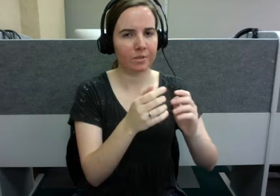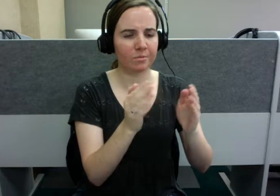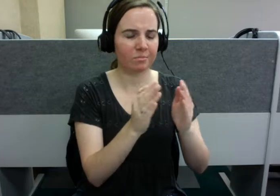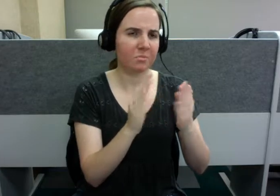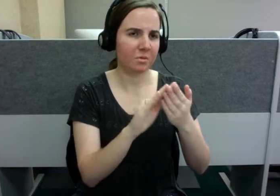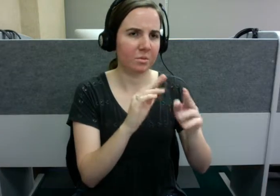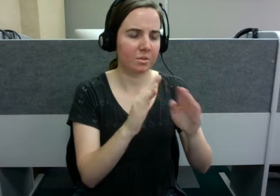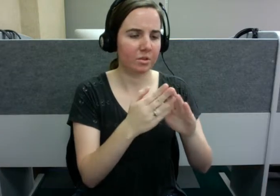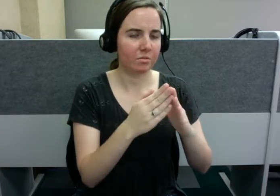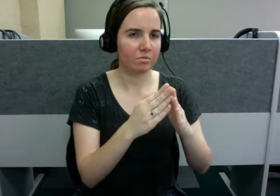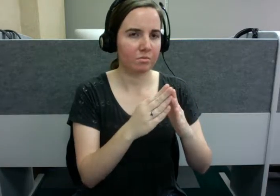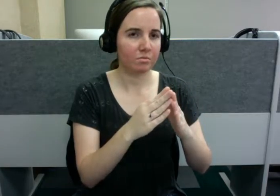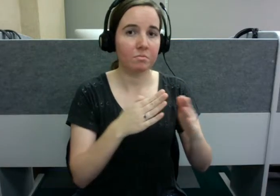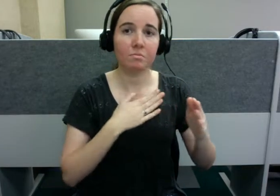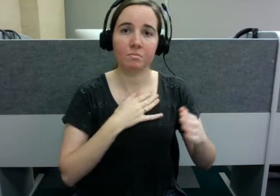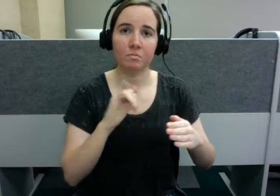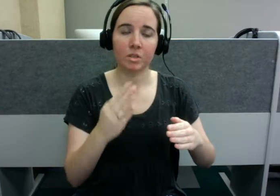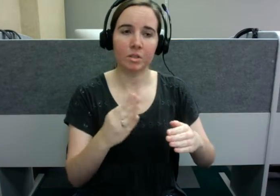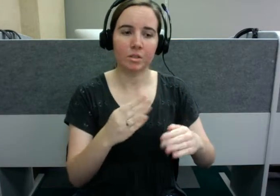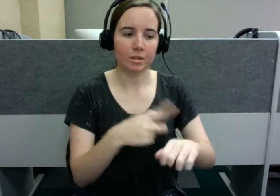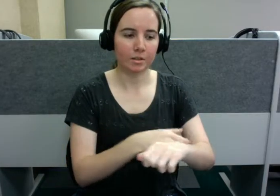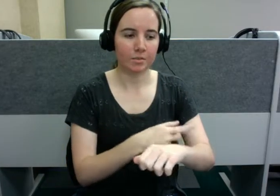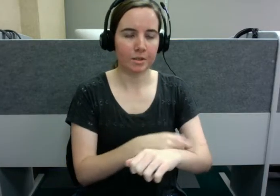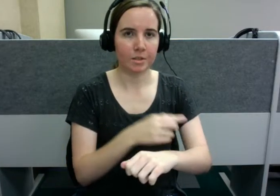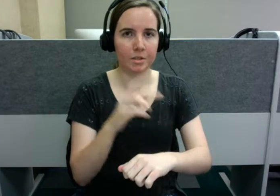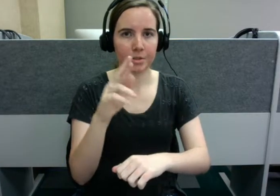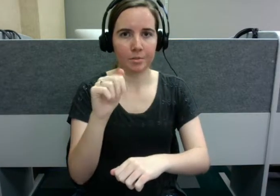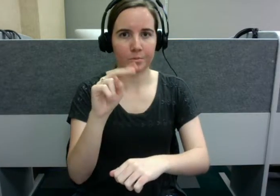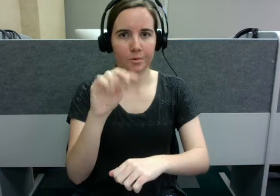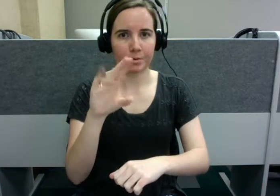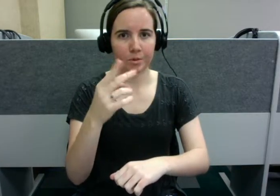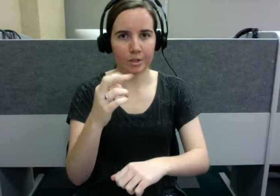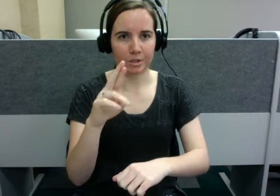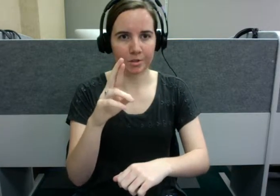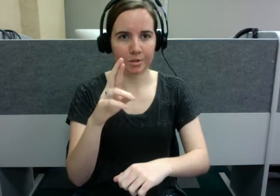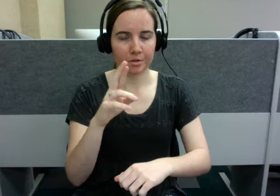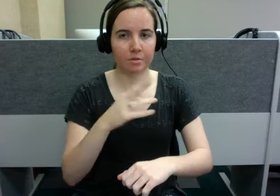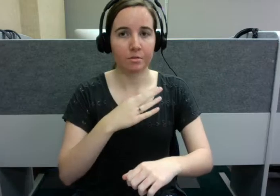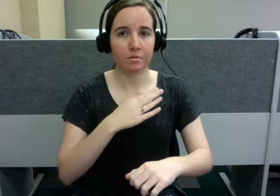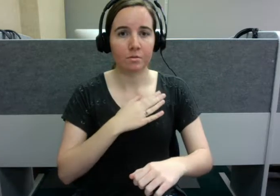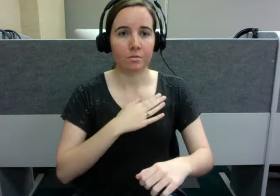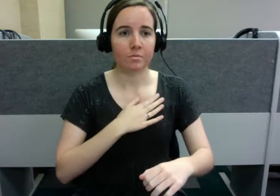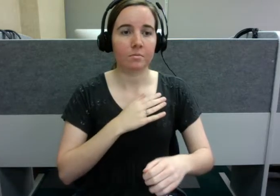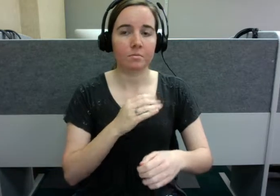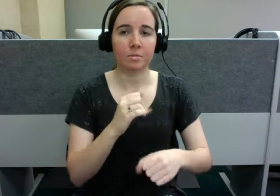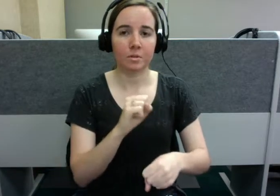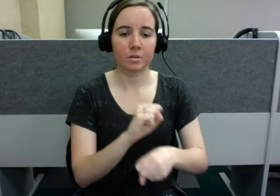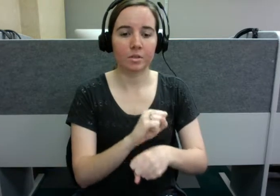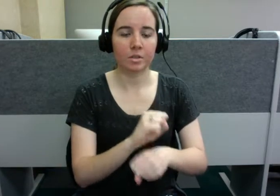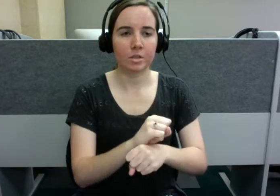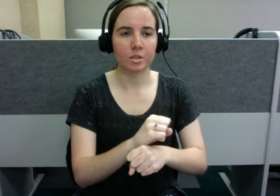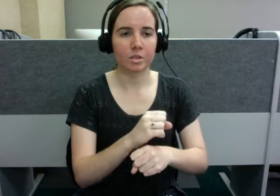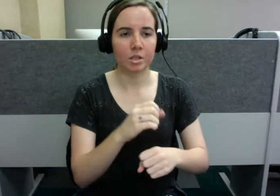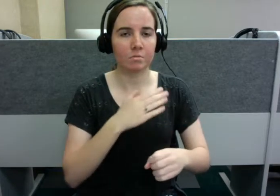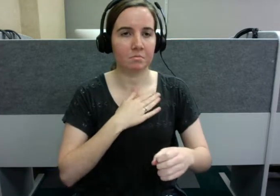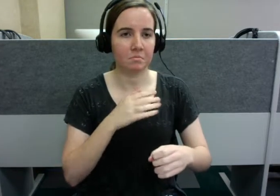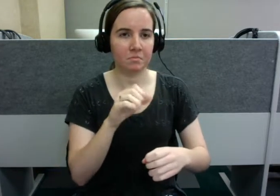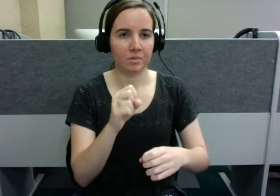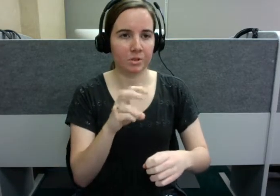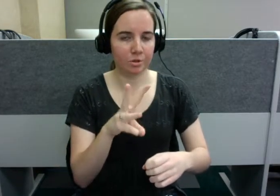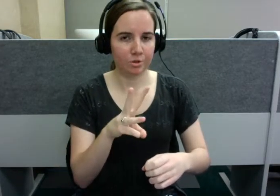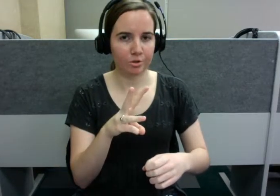job in question was sheep rancher. My role on the show, for those of you who haven't seen it, it's pretty simple. I'm an apprentice, and I work with the people